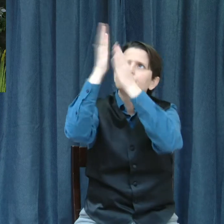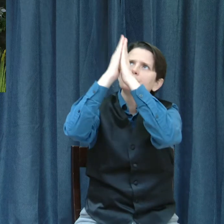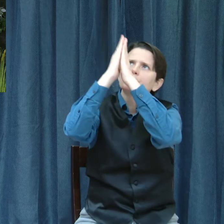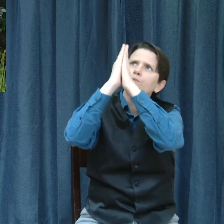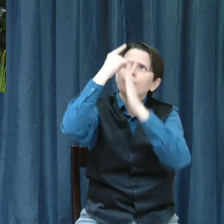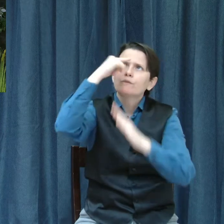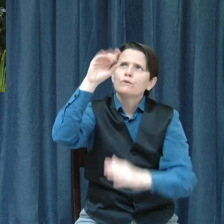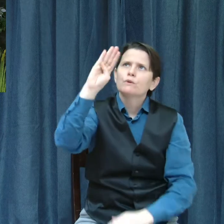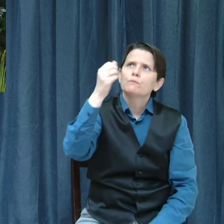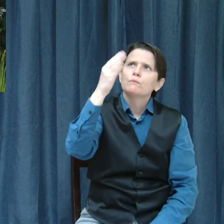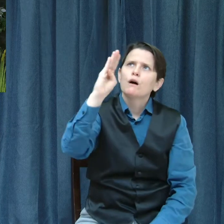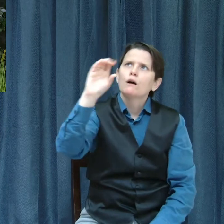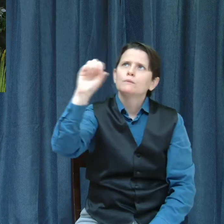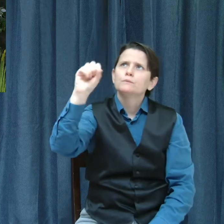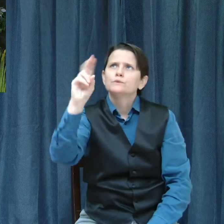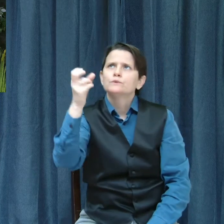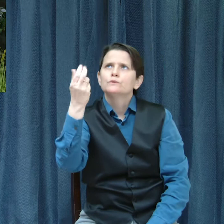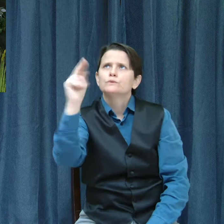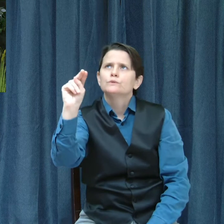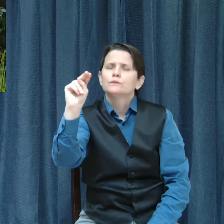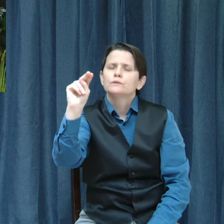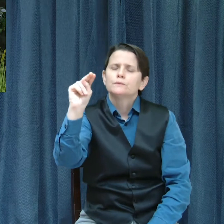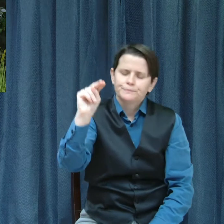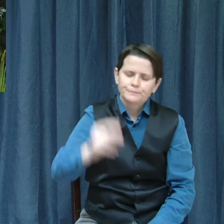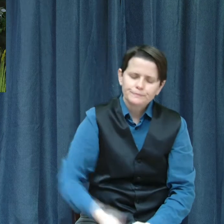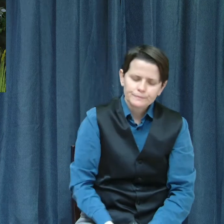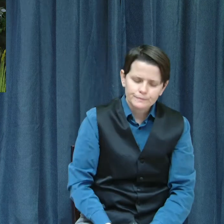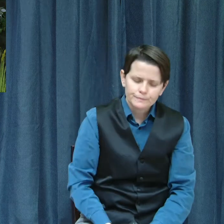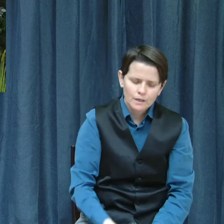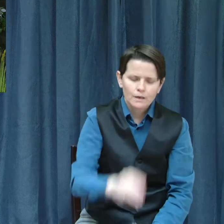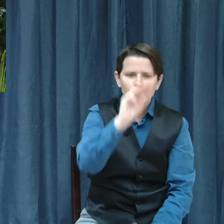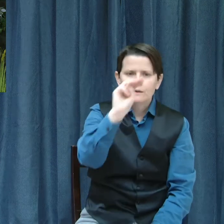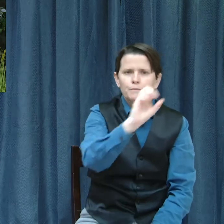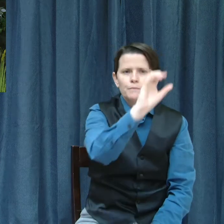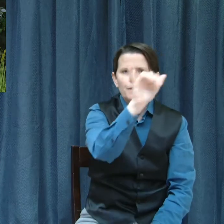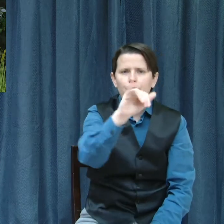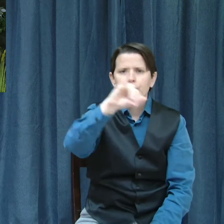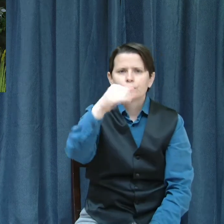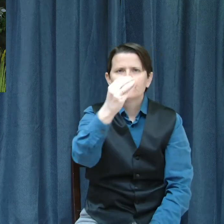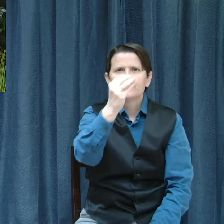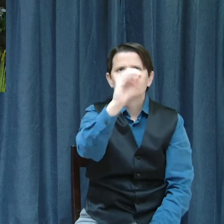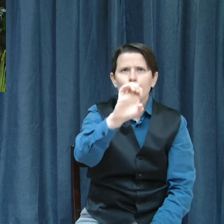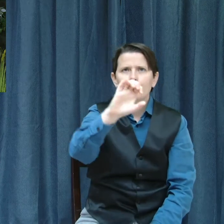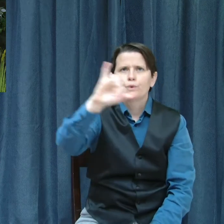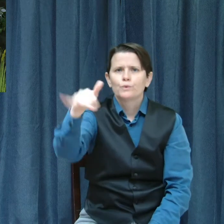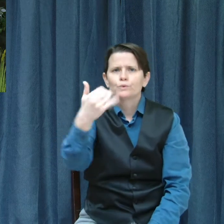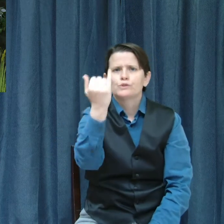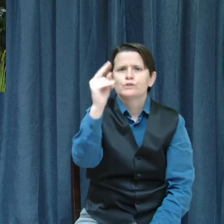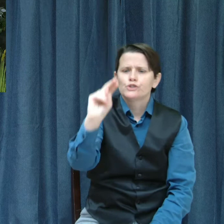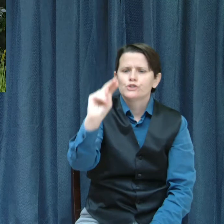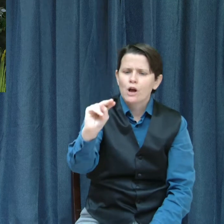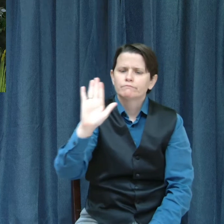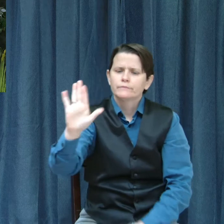Bob and Susan. We lift up Mary and Joe and John and his family and all the